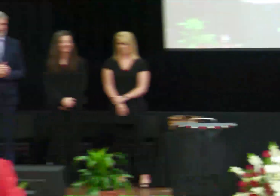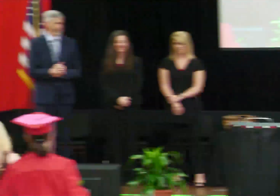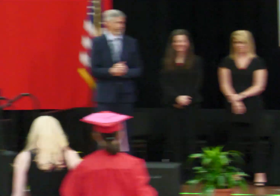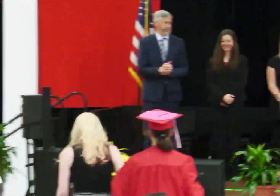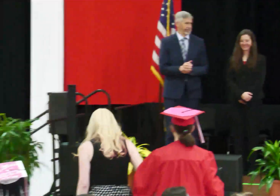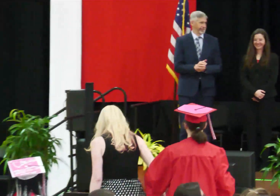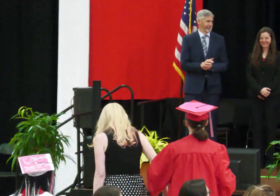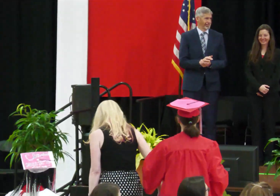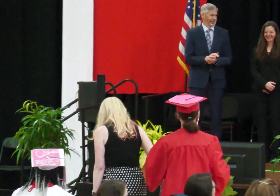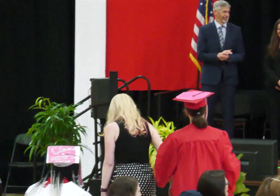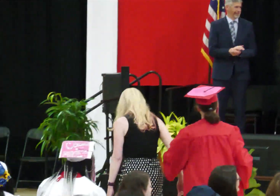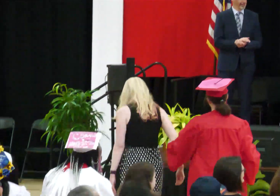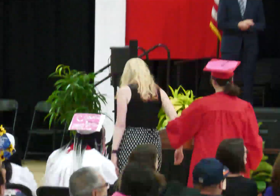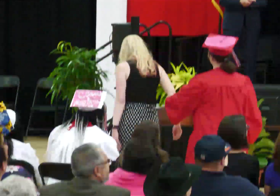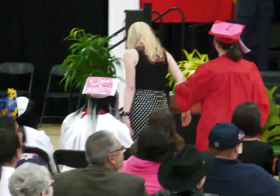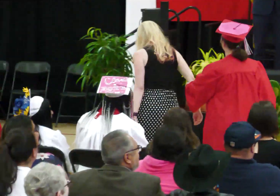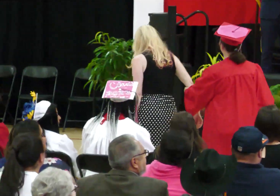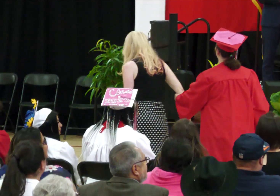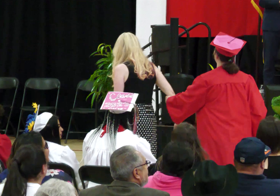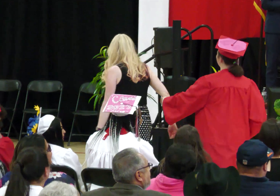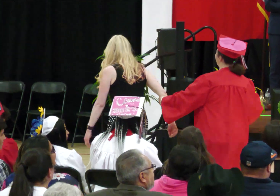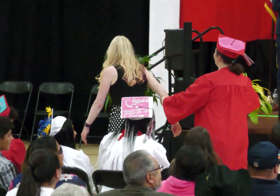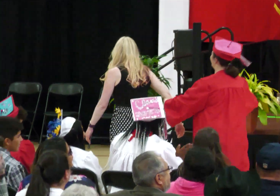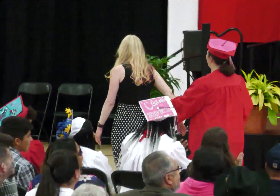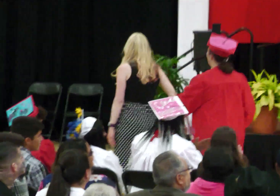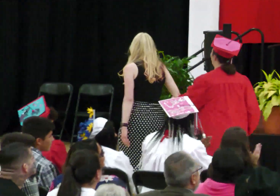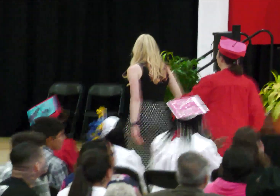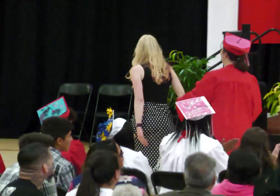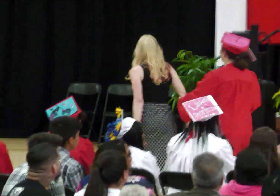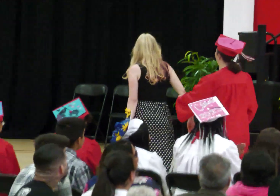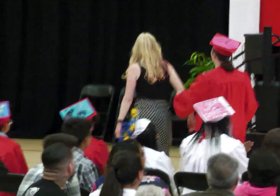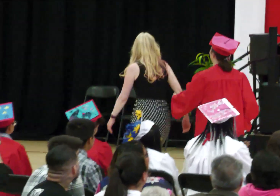Skyla K. Walsh, Aurora.